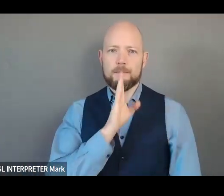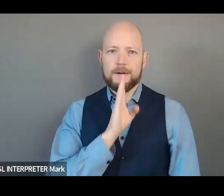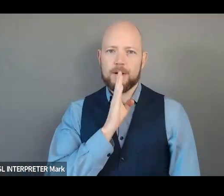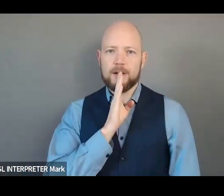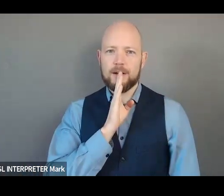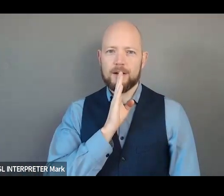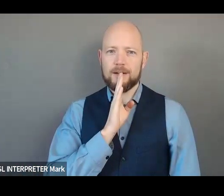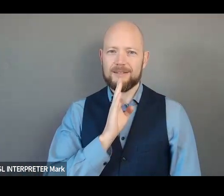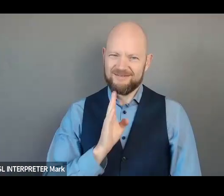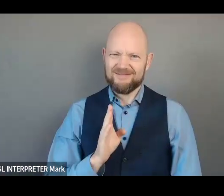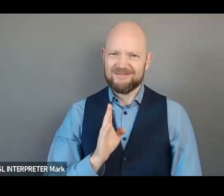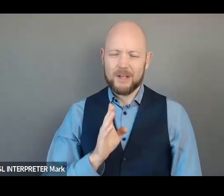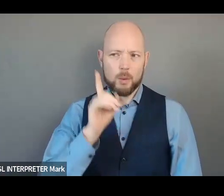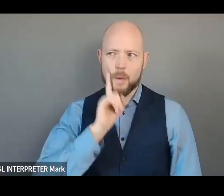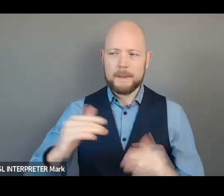menstruate.